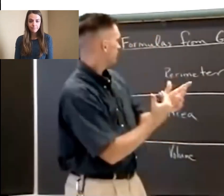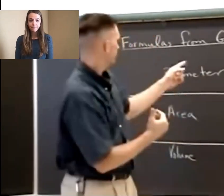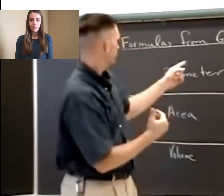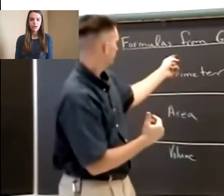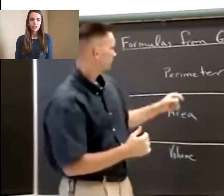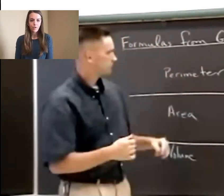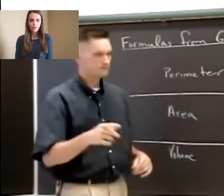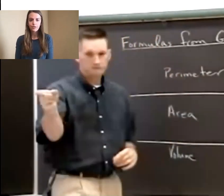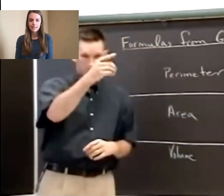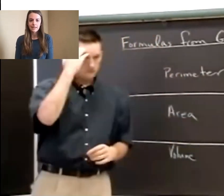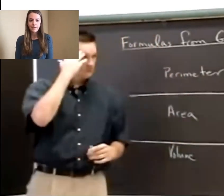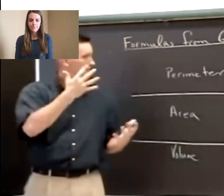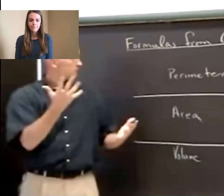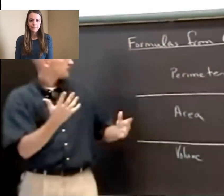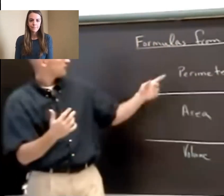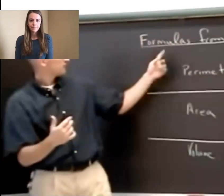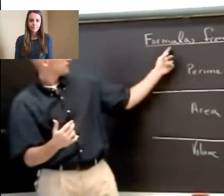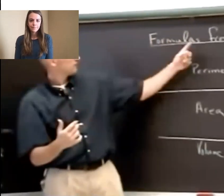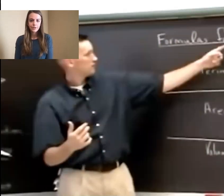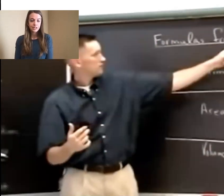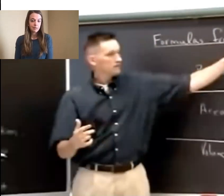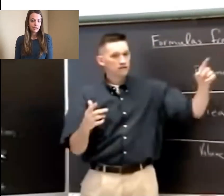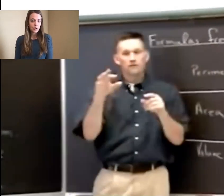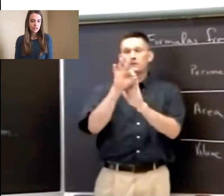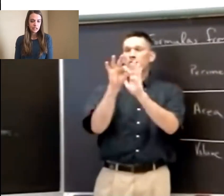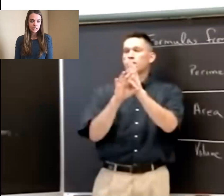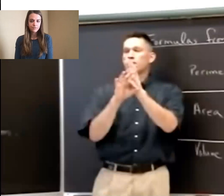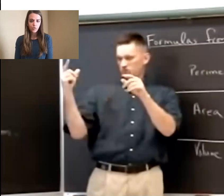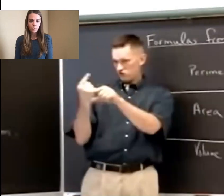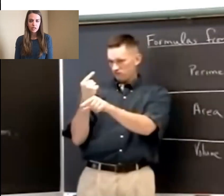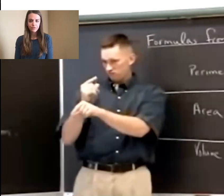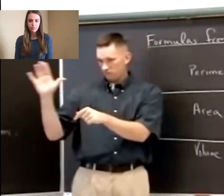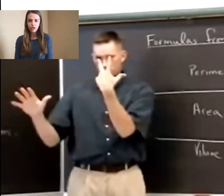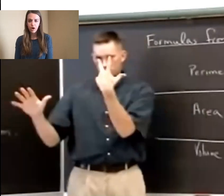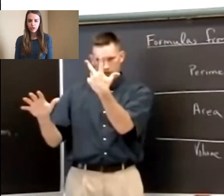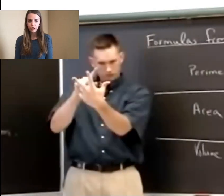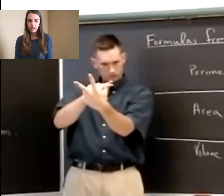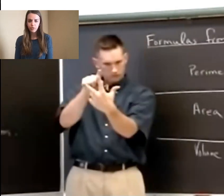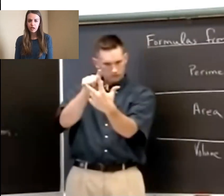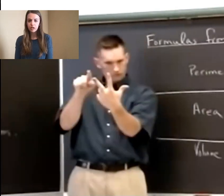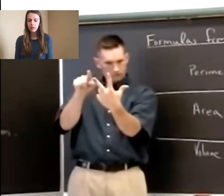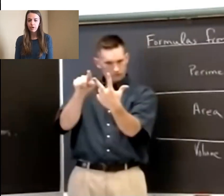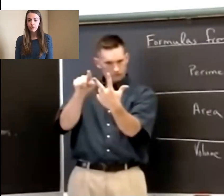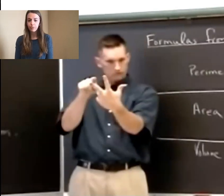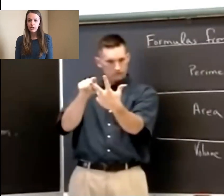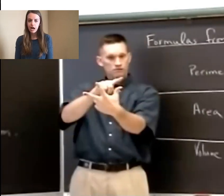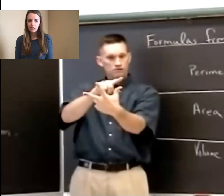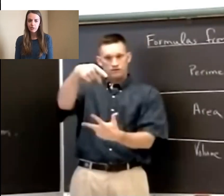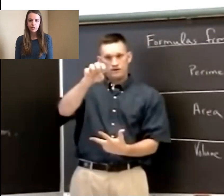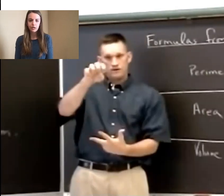Okay, we're gonna go forward with the lesson then. So does anybody know what this is? Formulas from geometry. We're gonna talk about three areas that we're gonna break